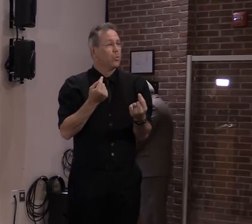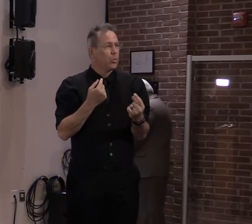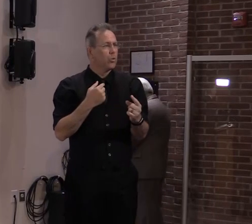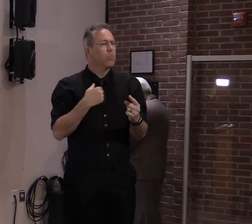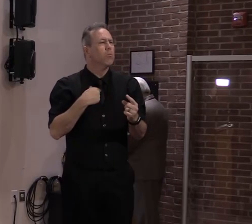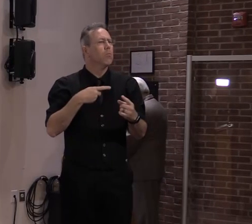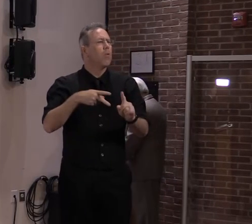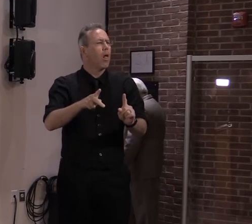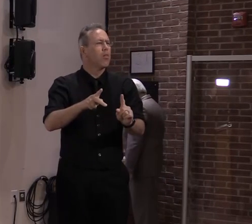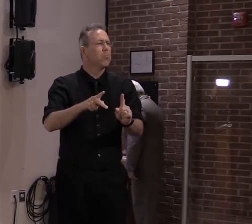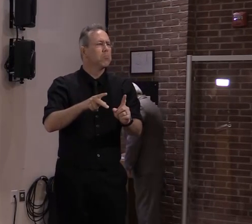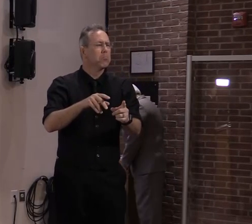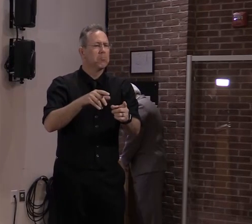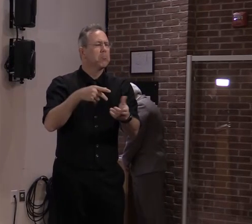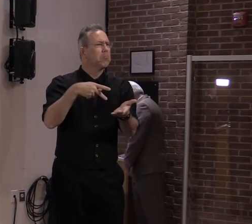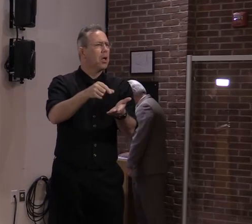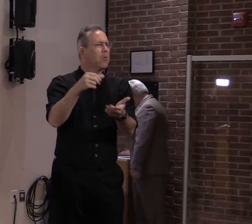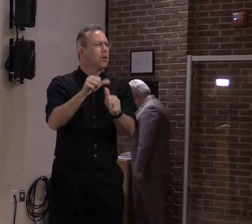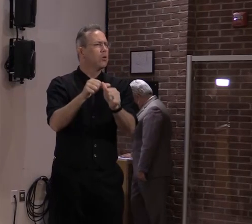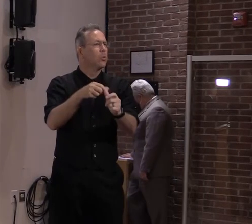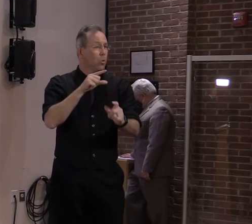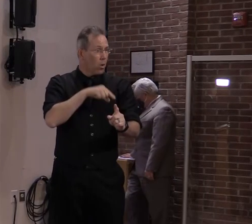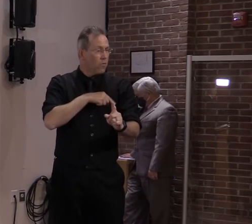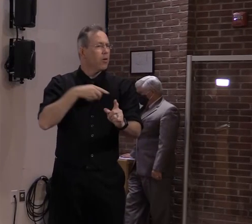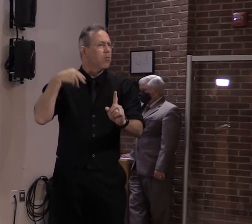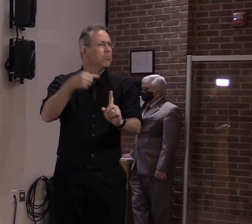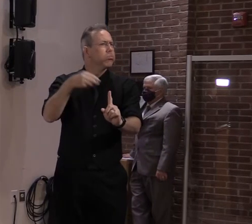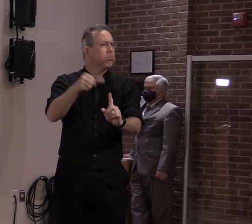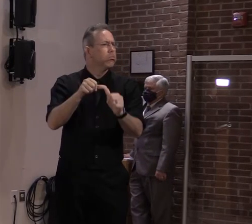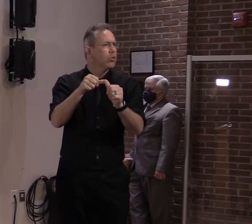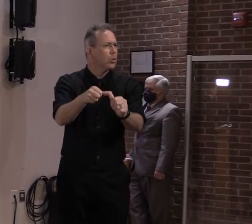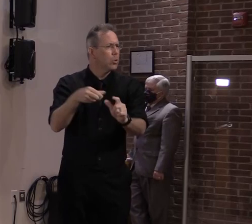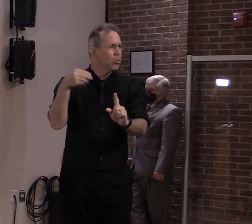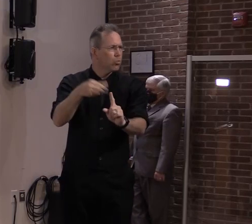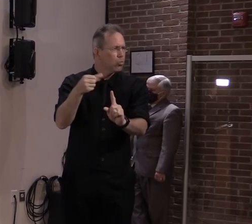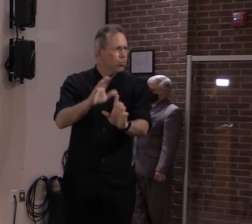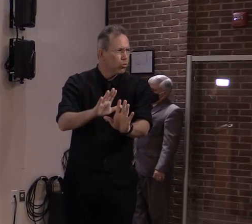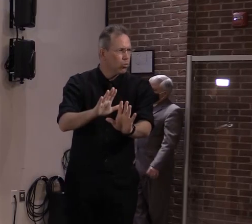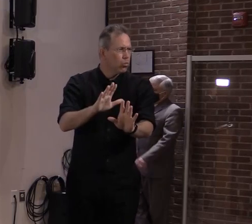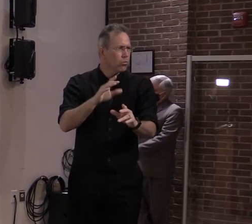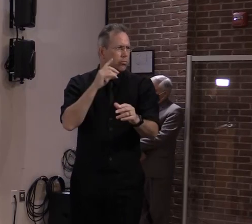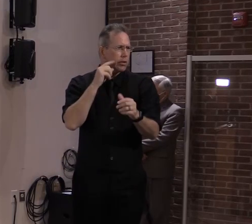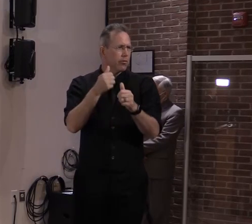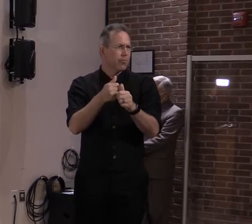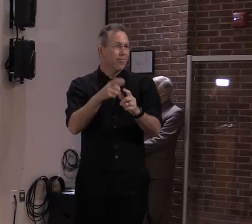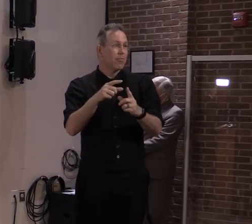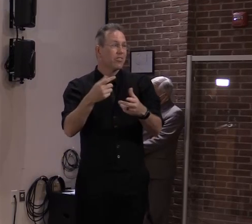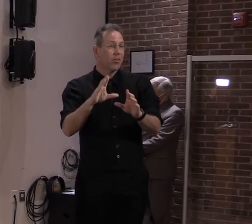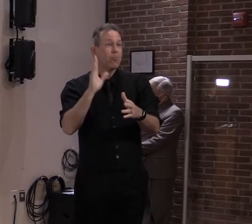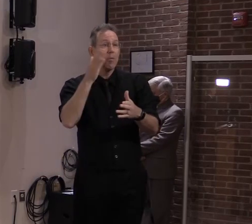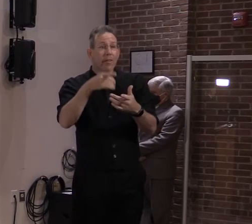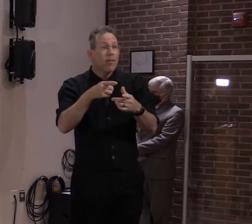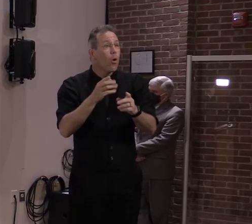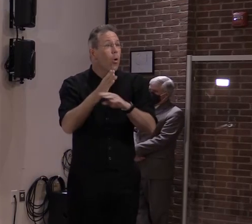have to repay those benefits to both the state and the federal government. The department remains